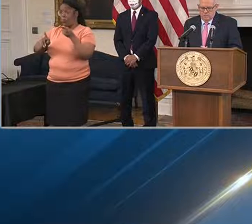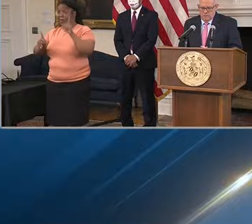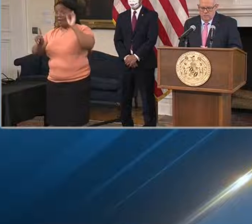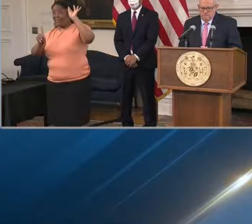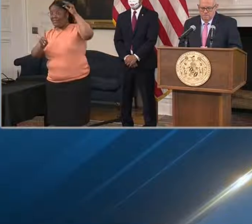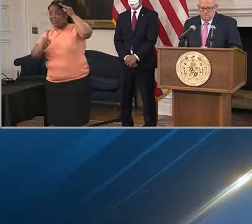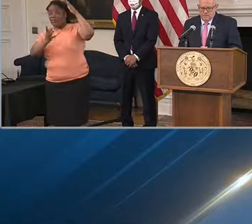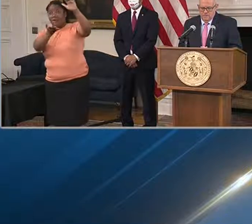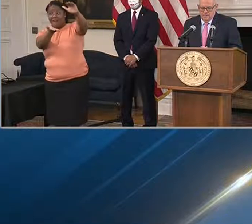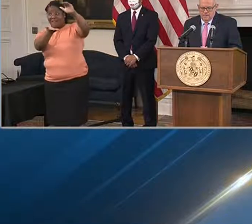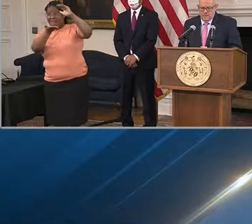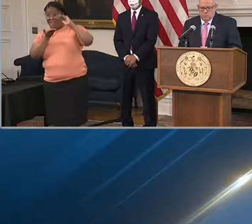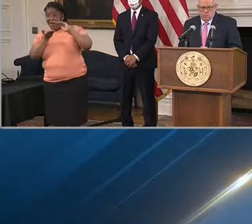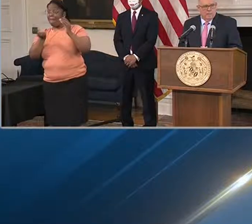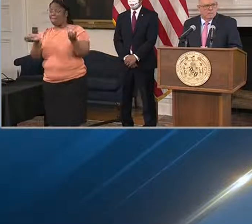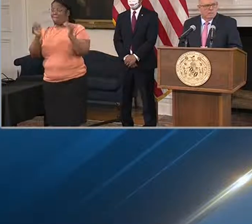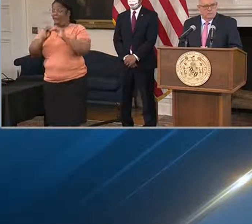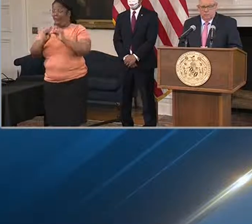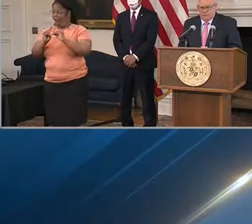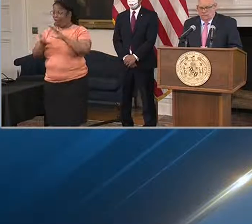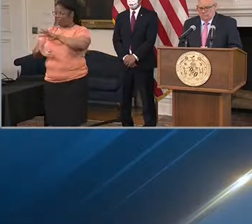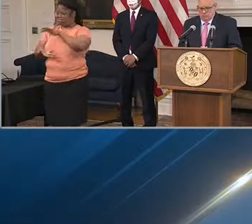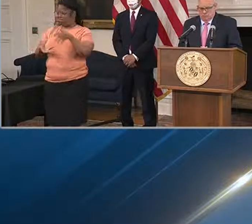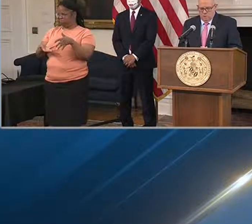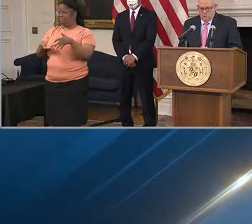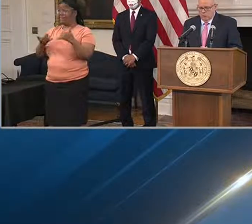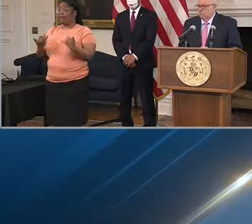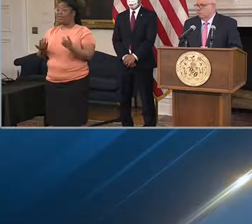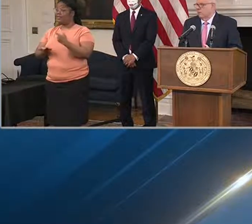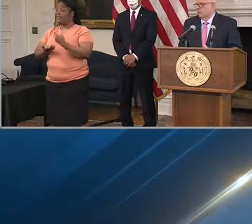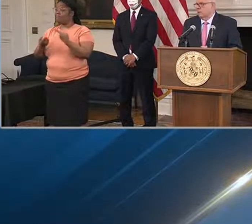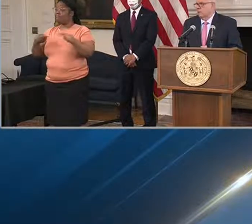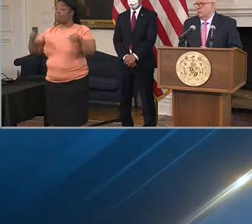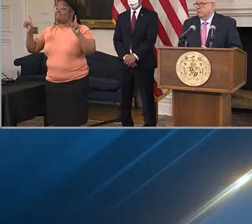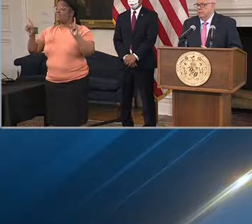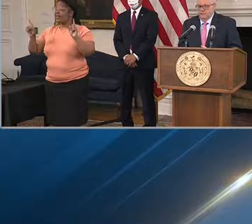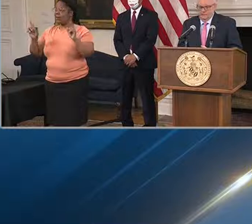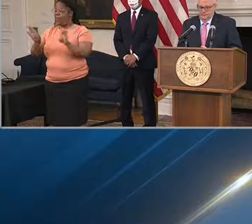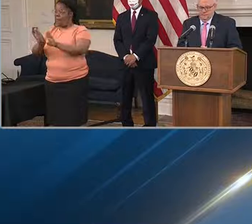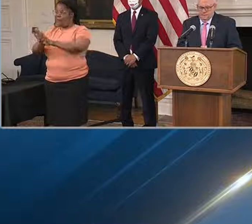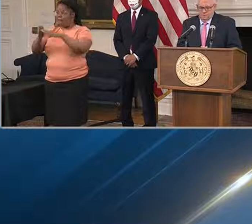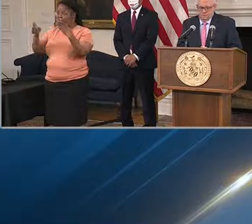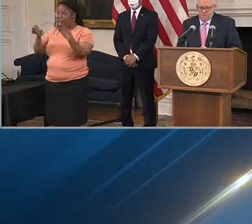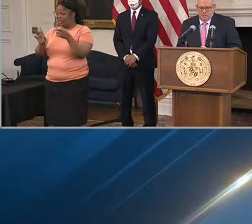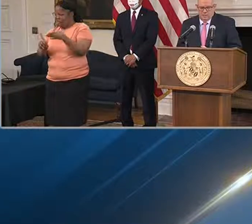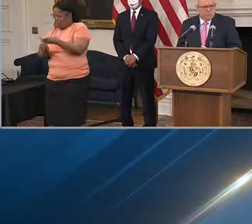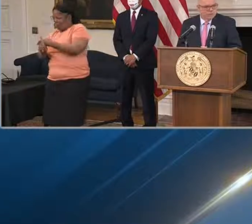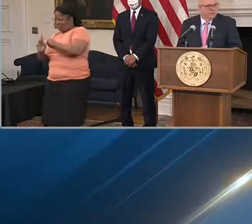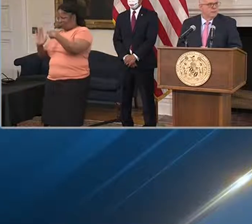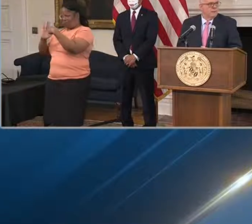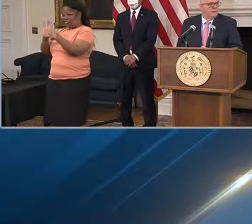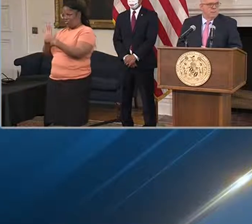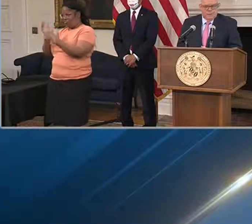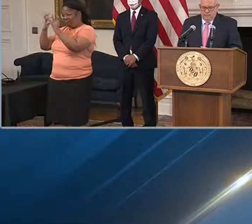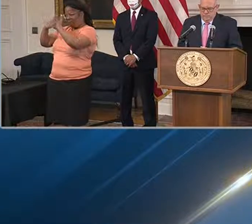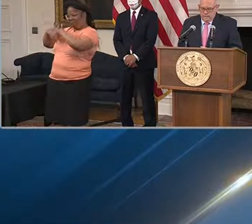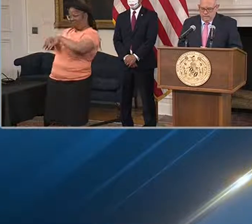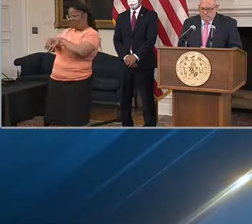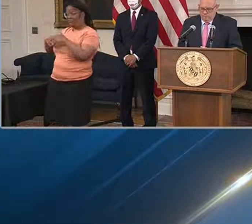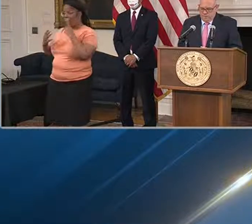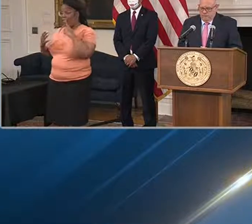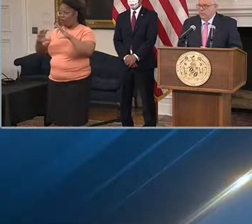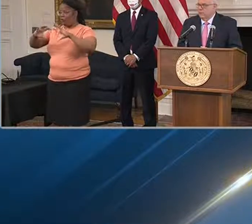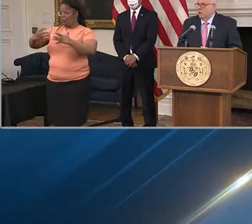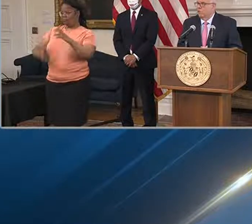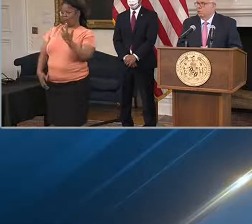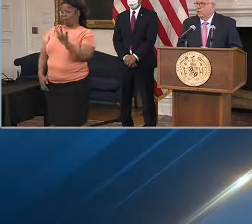the federal government, last week we were able to open pre-registration to Phase 3, meaning